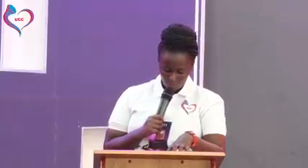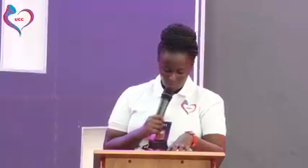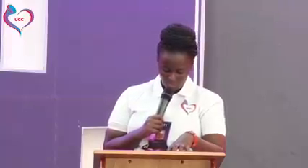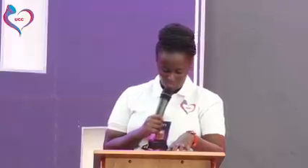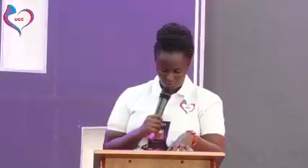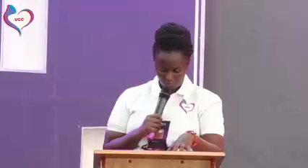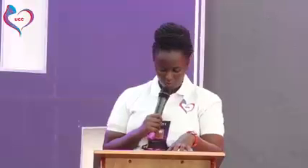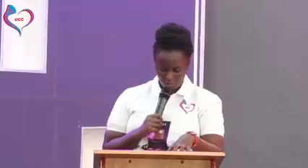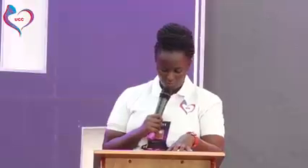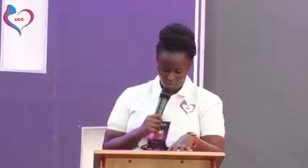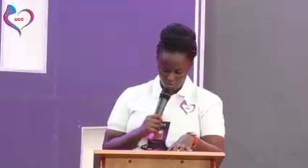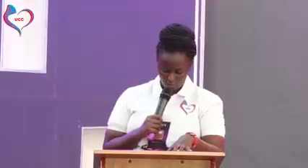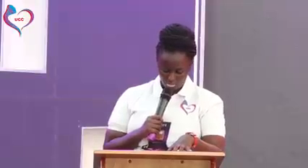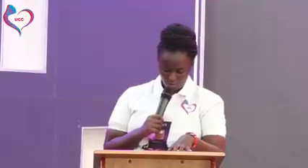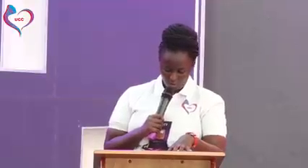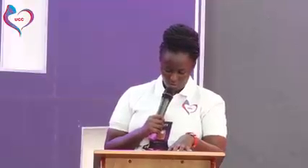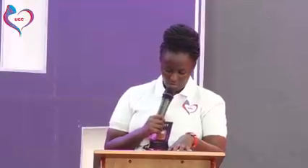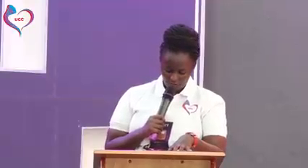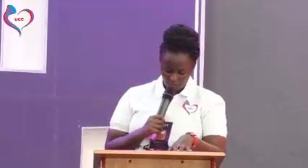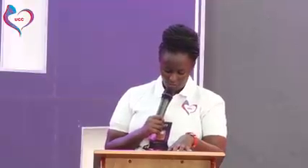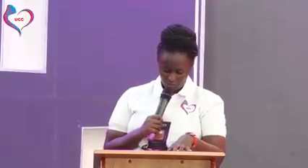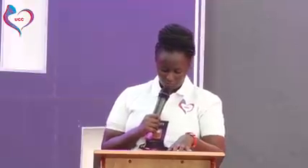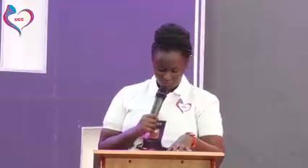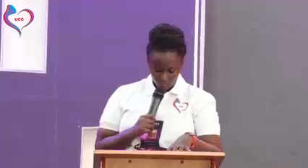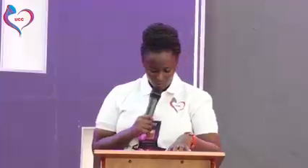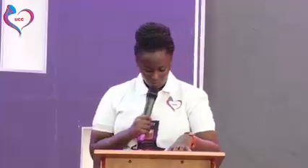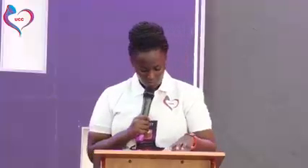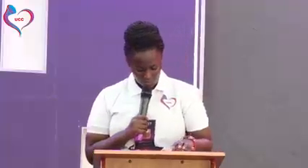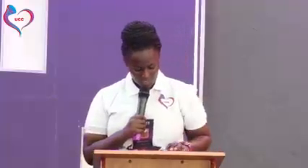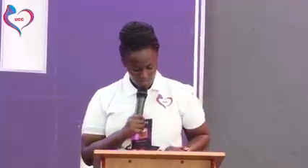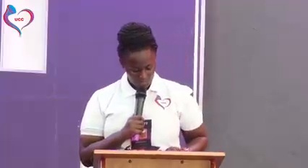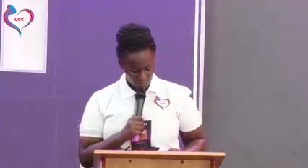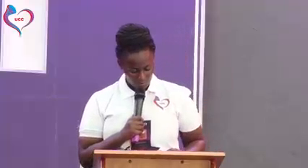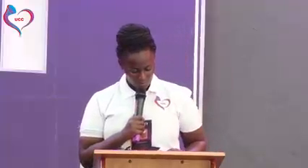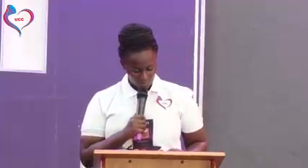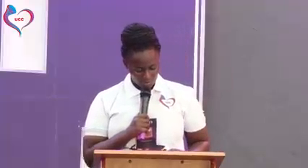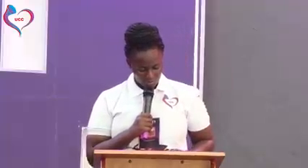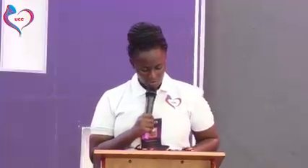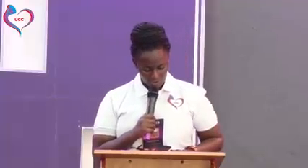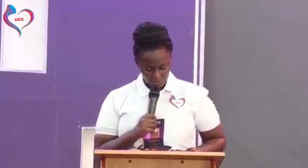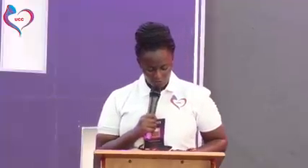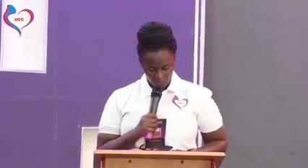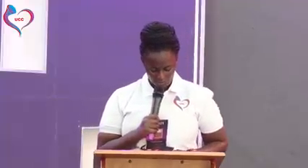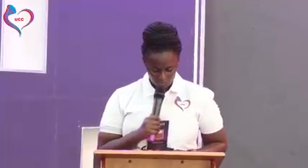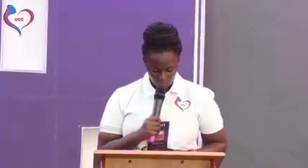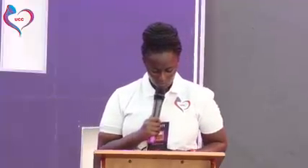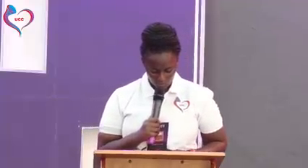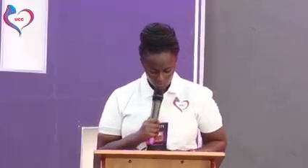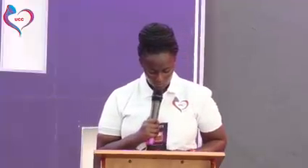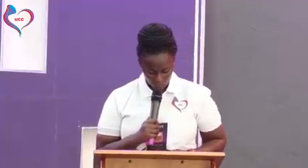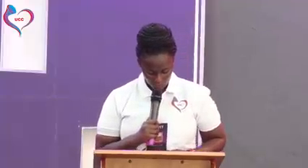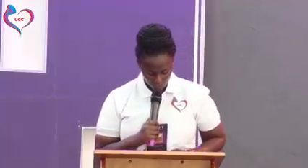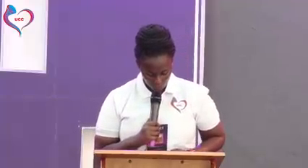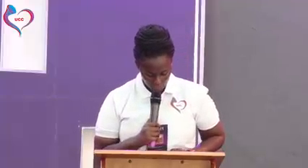kimugwanira okuwuula ng'asuubira okuweebwako. Obanga ffe twabasigamu eby'omwoyo kya kitalo ffe